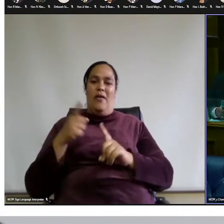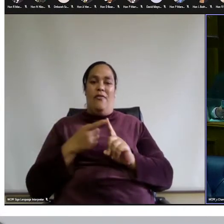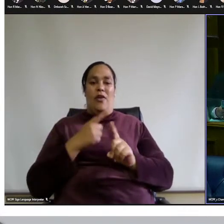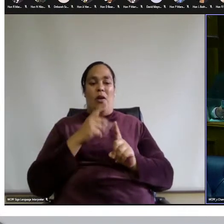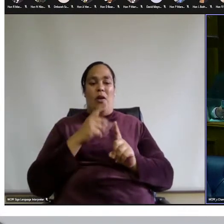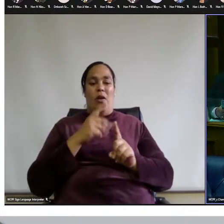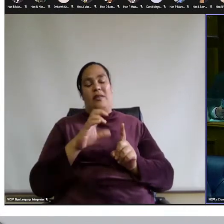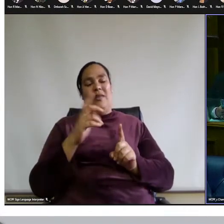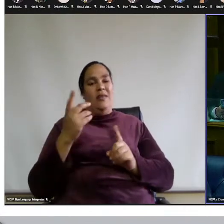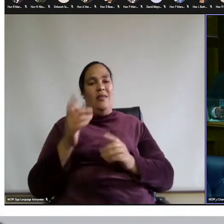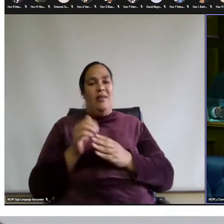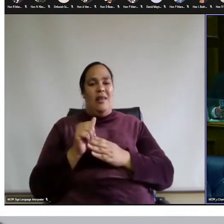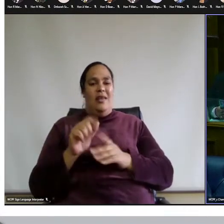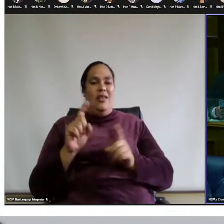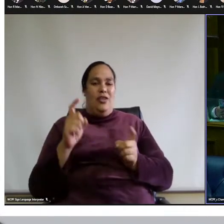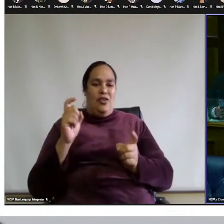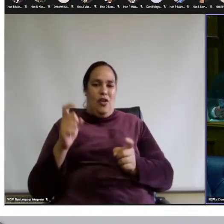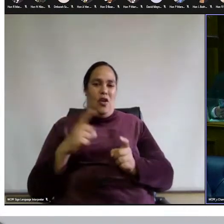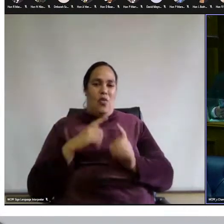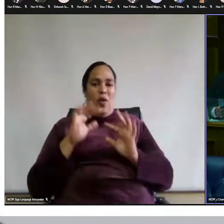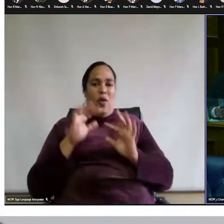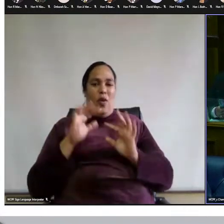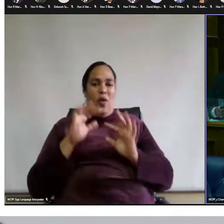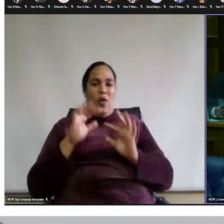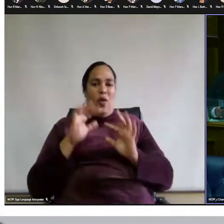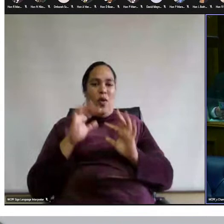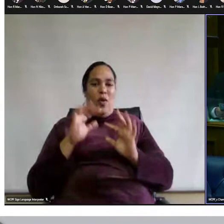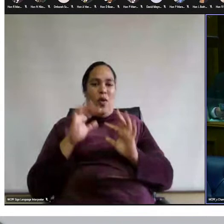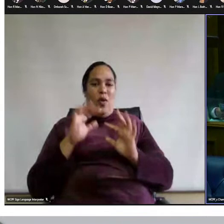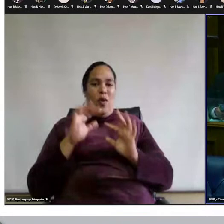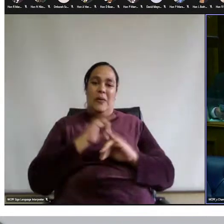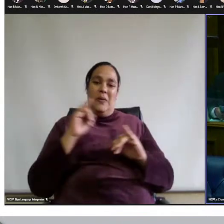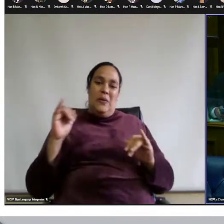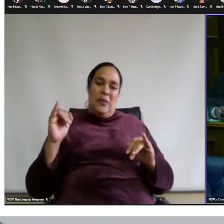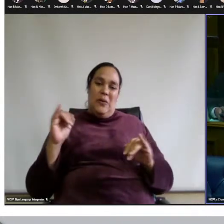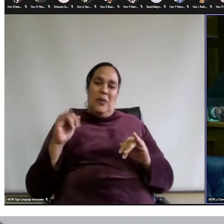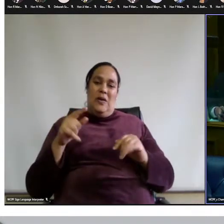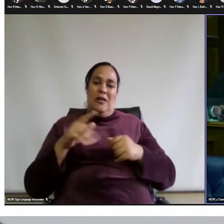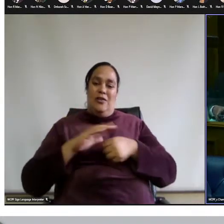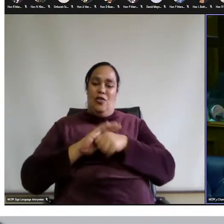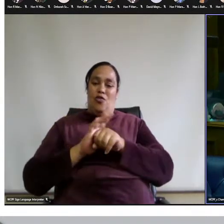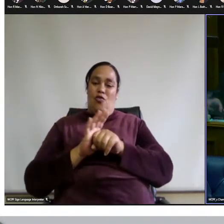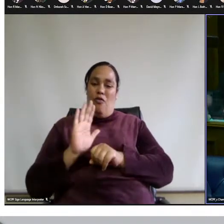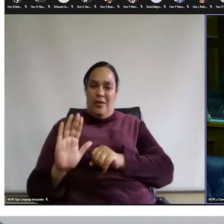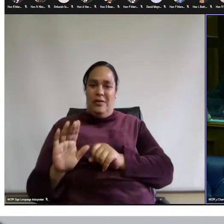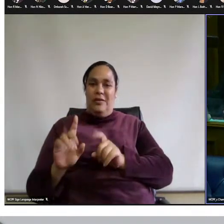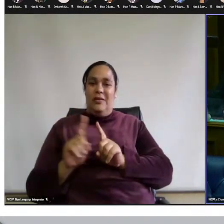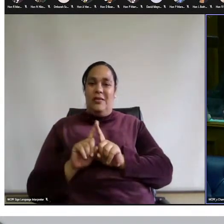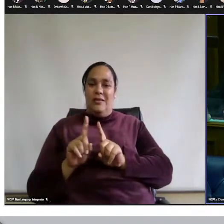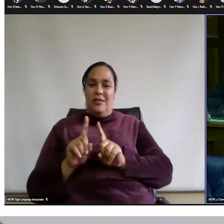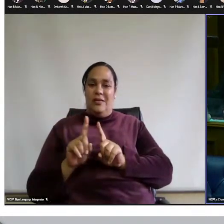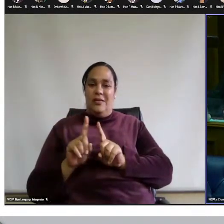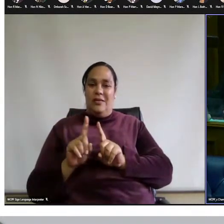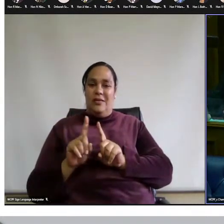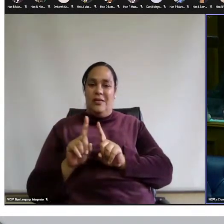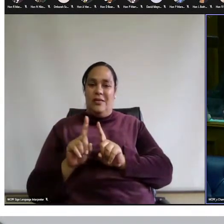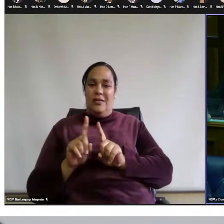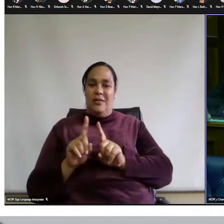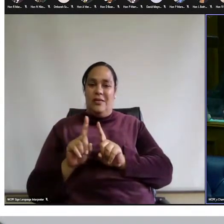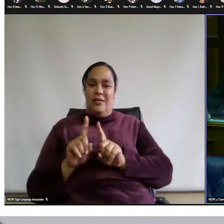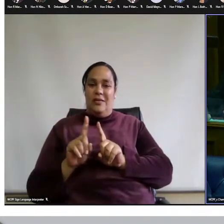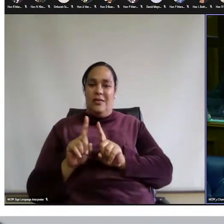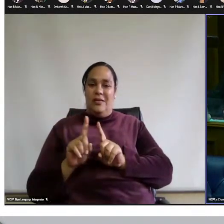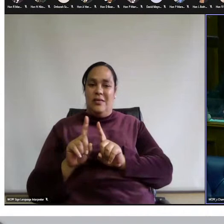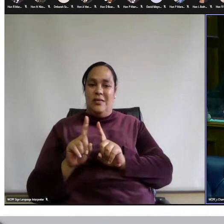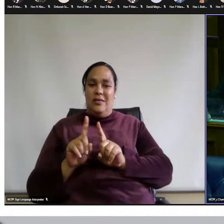to lead. When the global community is facing a pandemic such as COVID-19, all systems and structures are to be